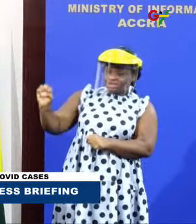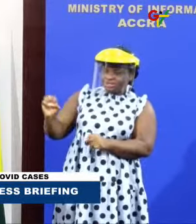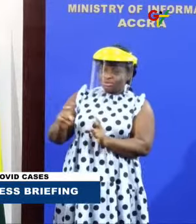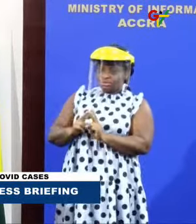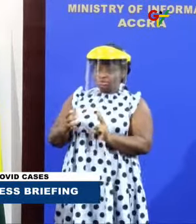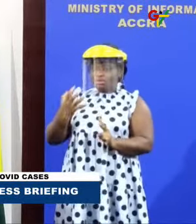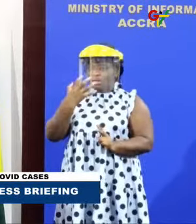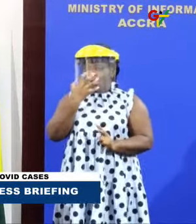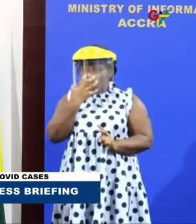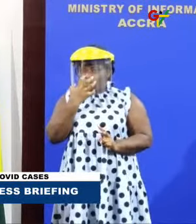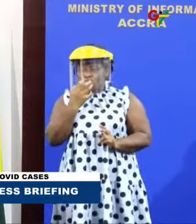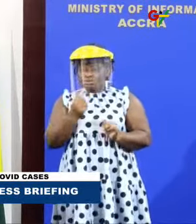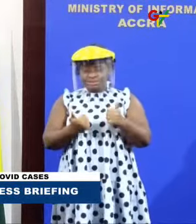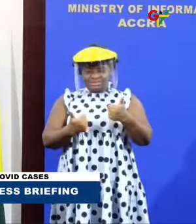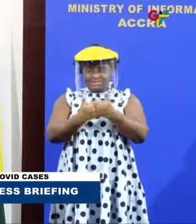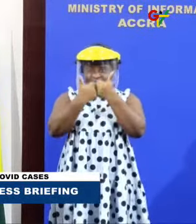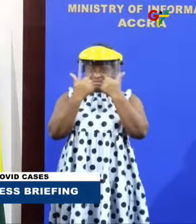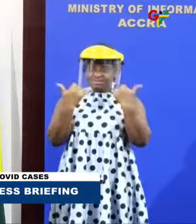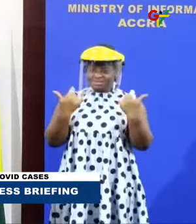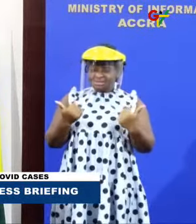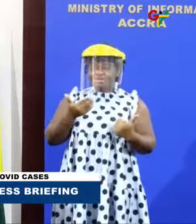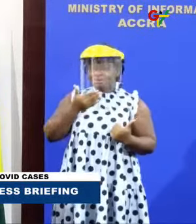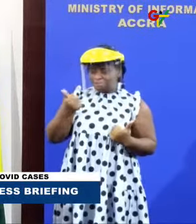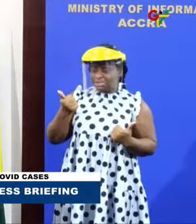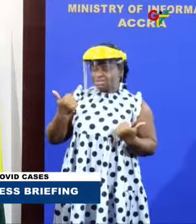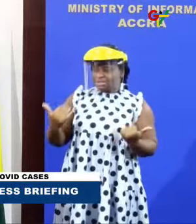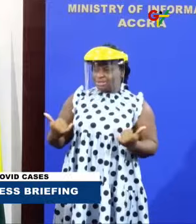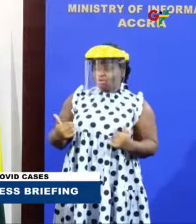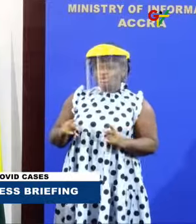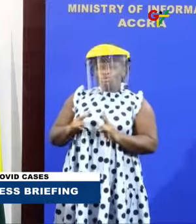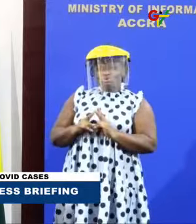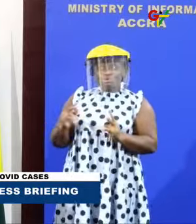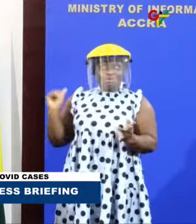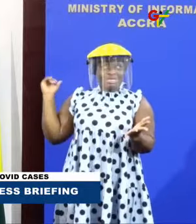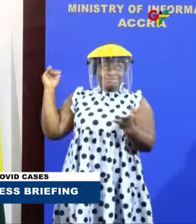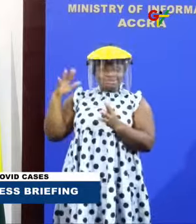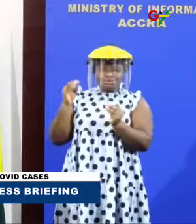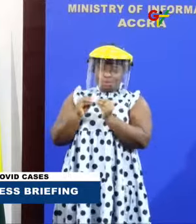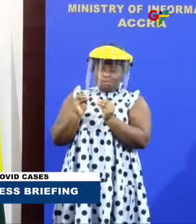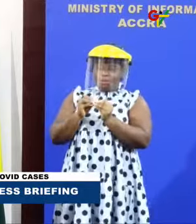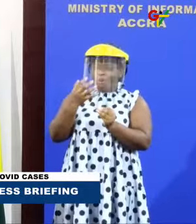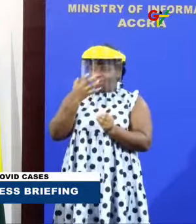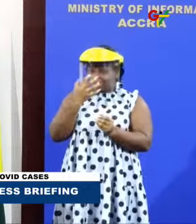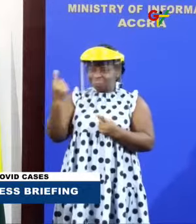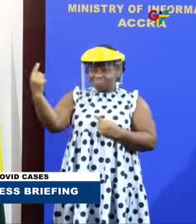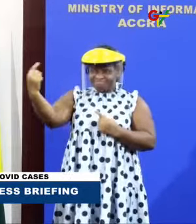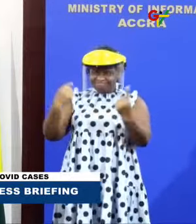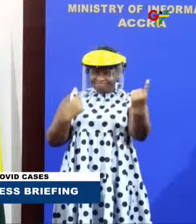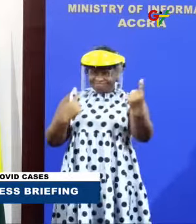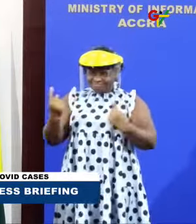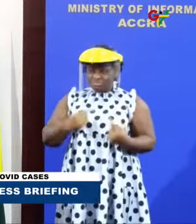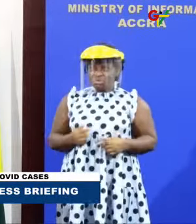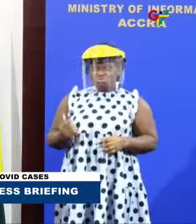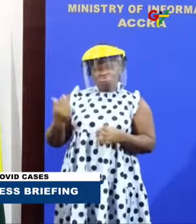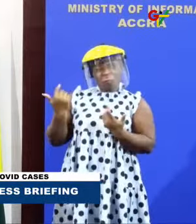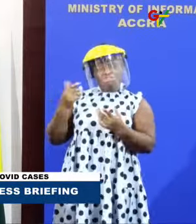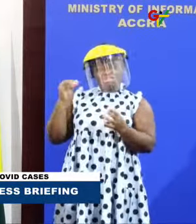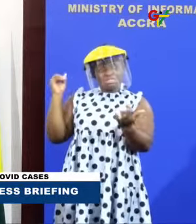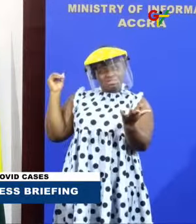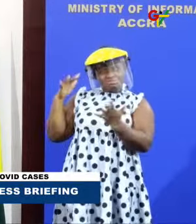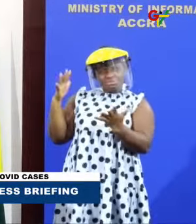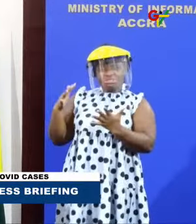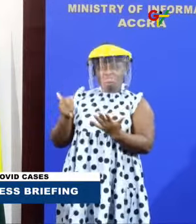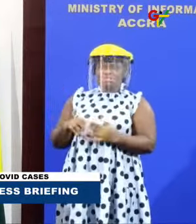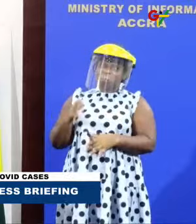our oxygen challenges are significantly reduced. We are expecting a lot more oxygen to come in. We are expecting some plants on the 19th